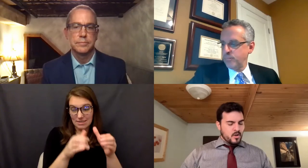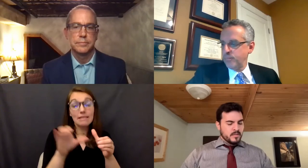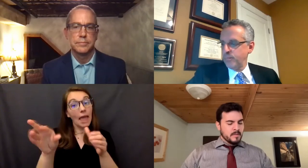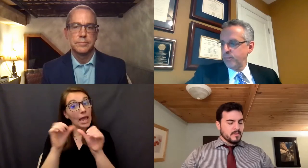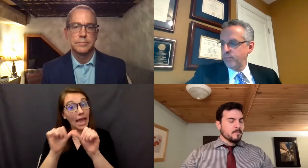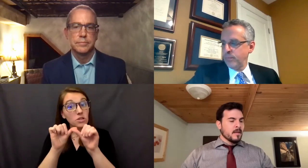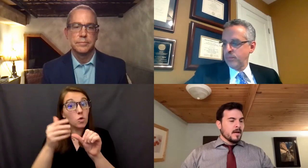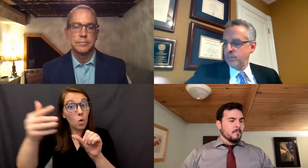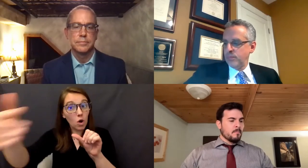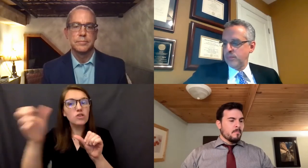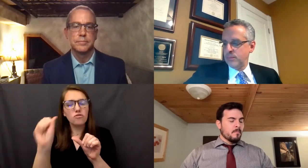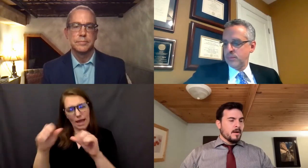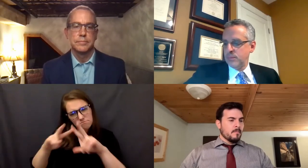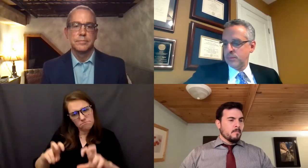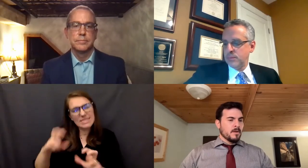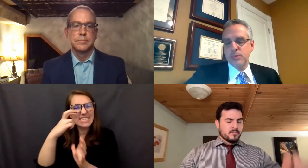you can go deep with them.